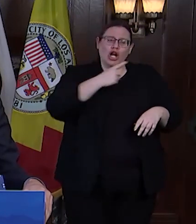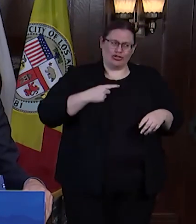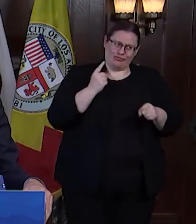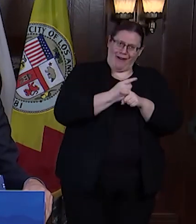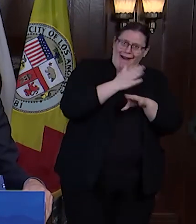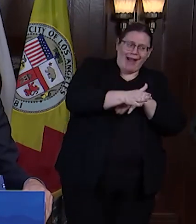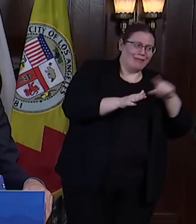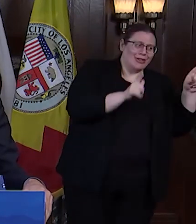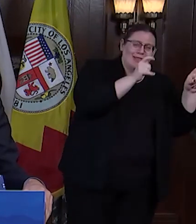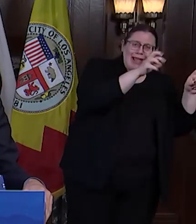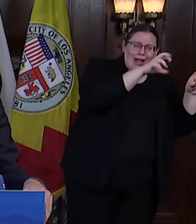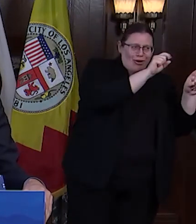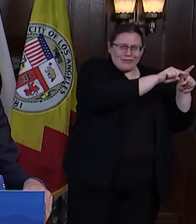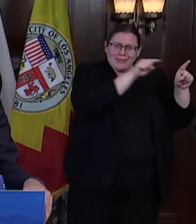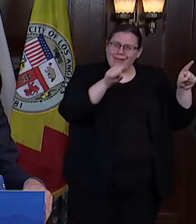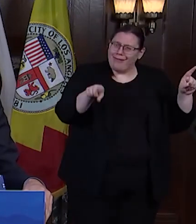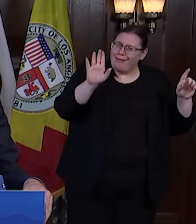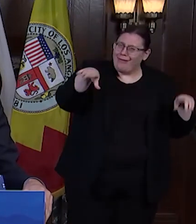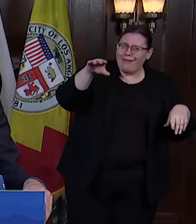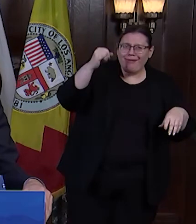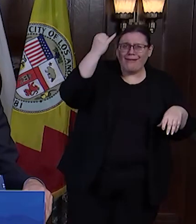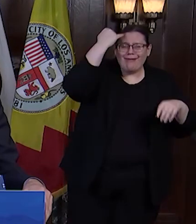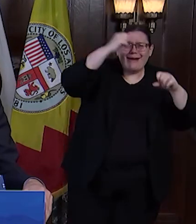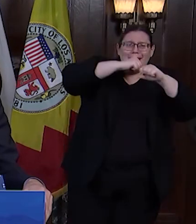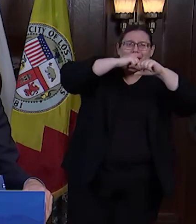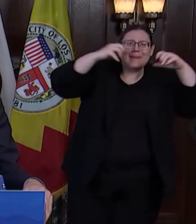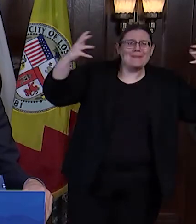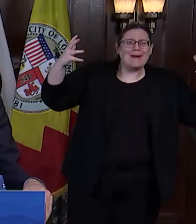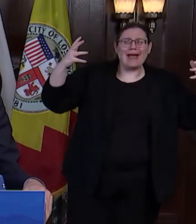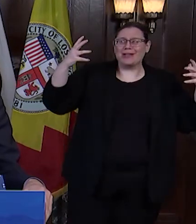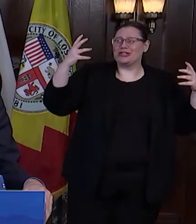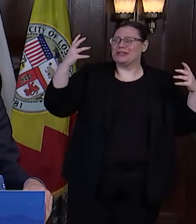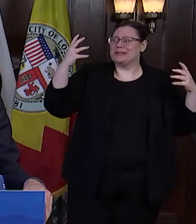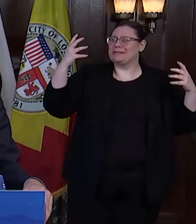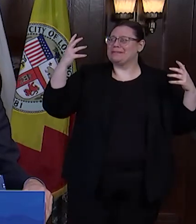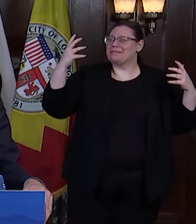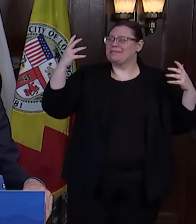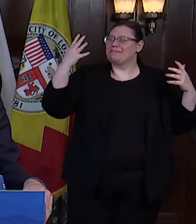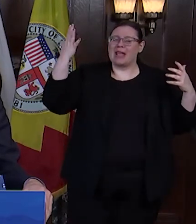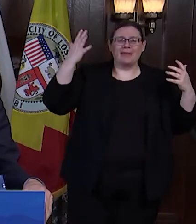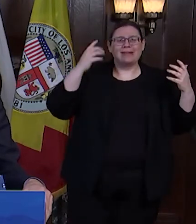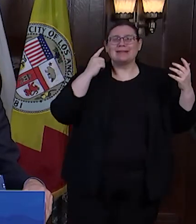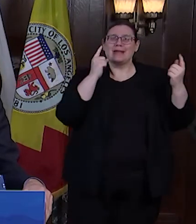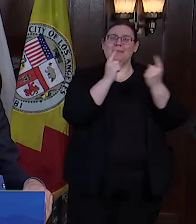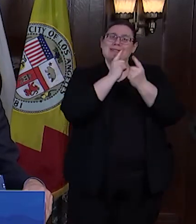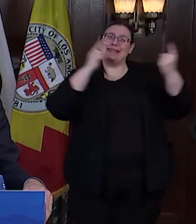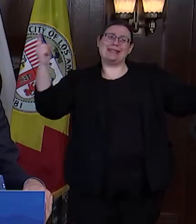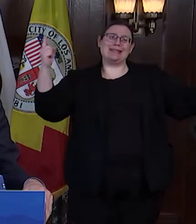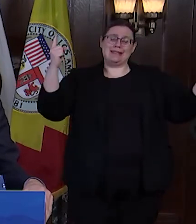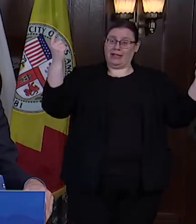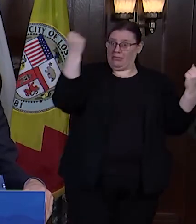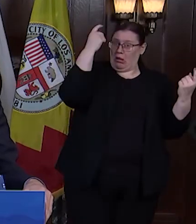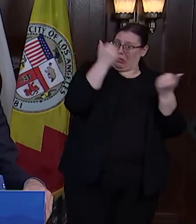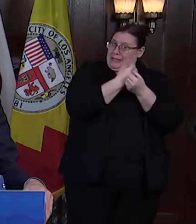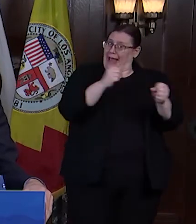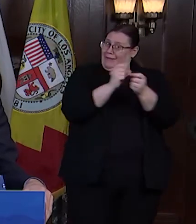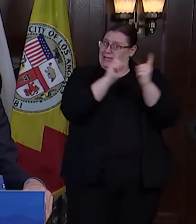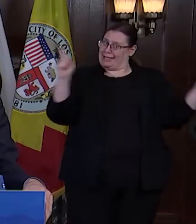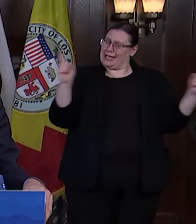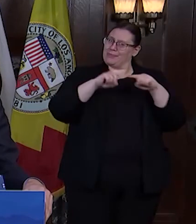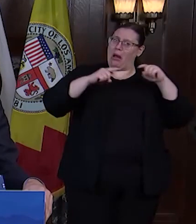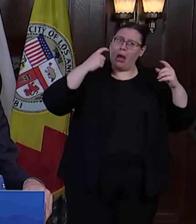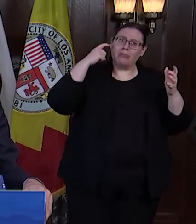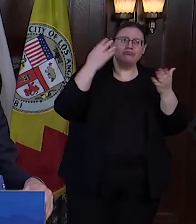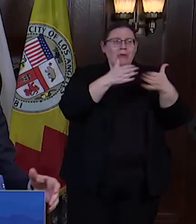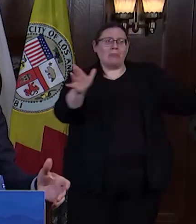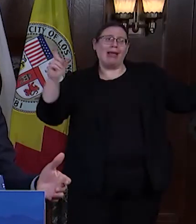Lakers, can you imagine some way to do some kind of distanced public recognition?